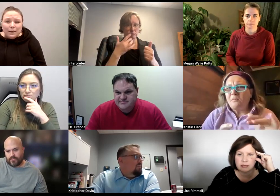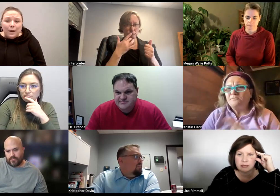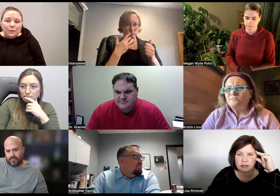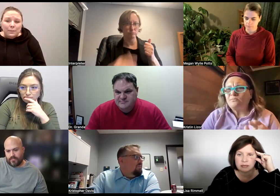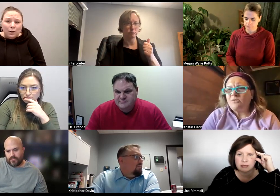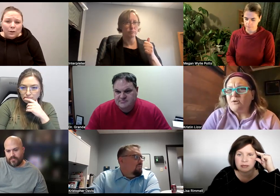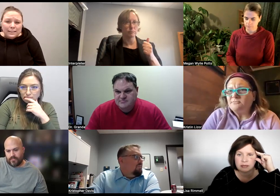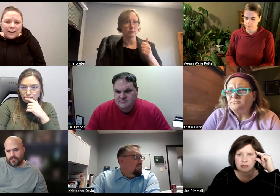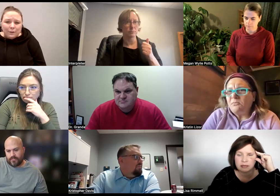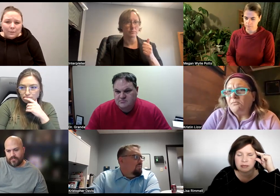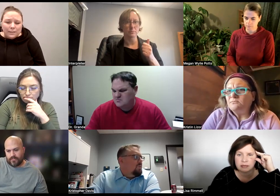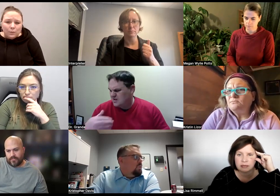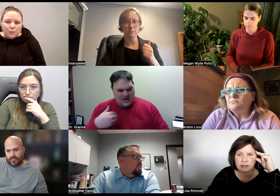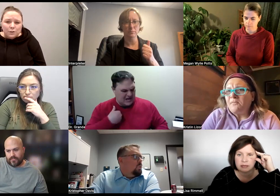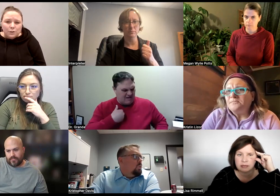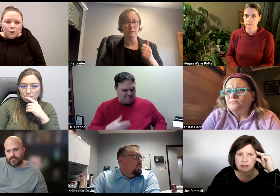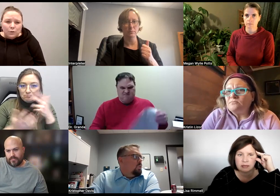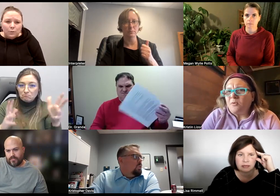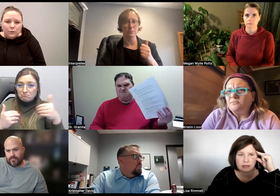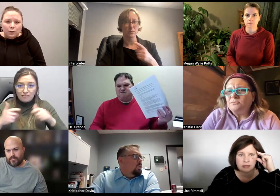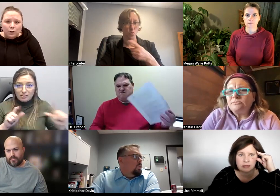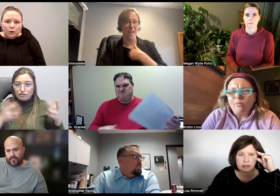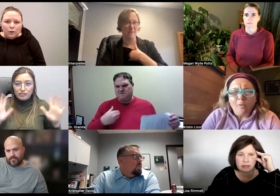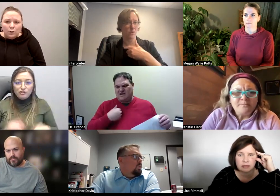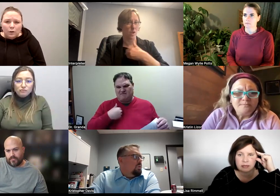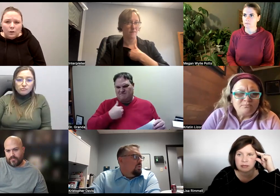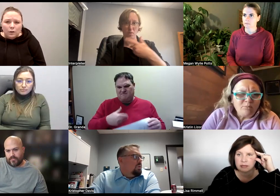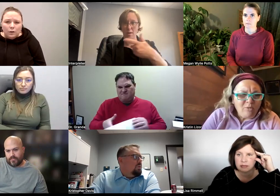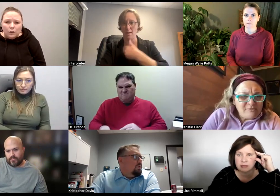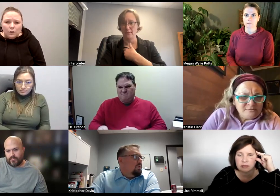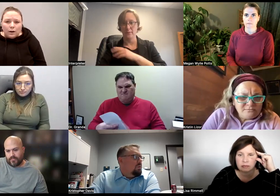mess everybody up and it'll be harder to see everybody. So which do you prefer?